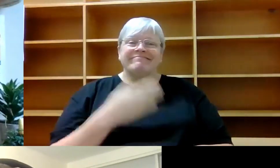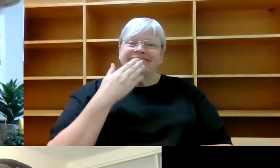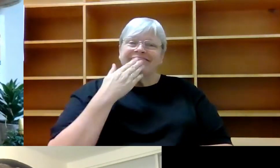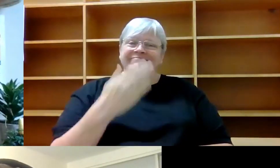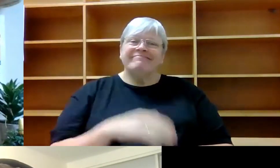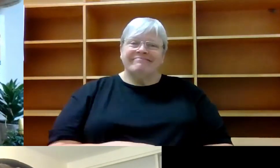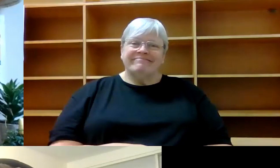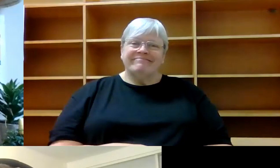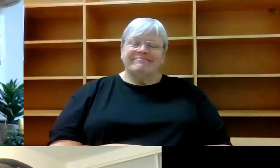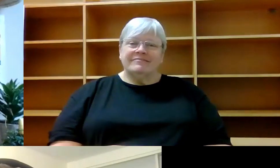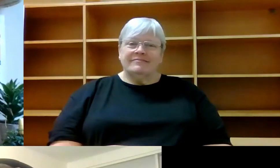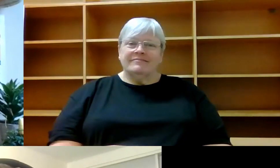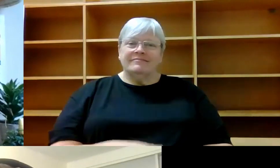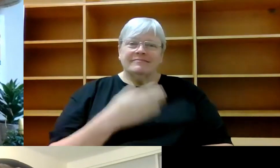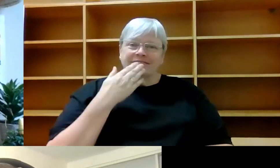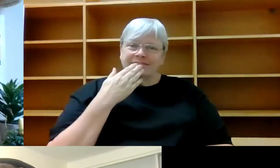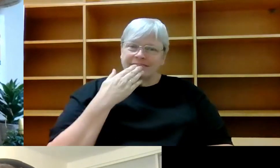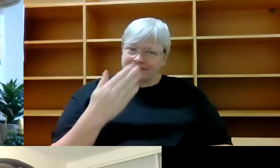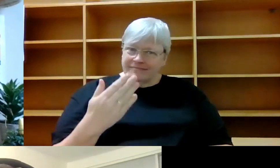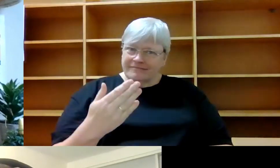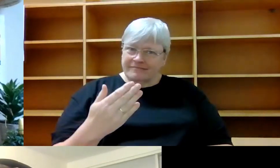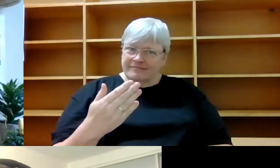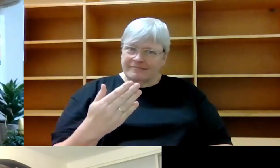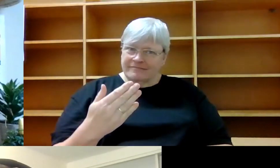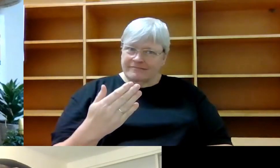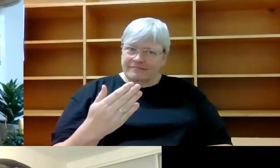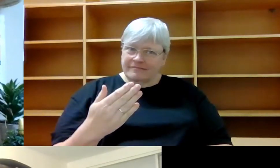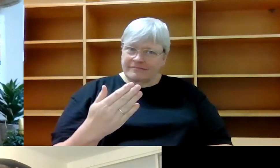much. Thank you to